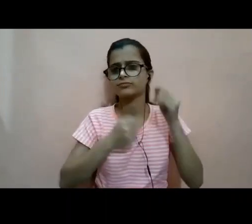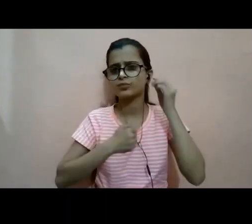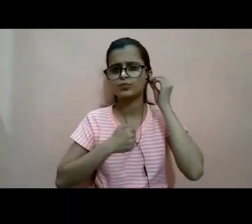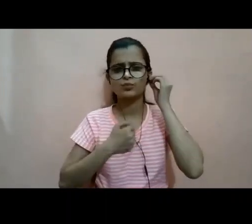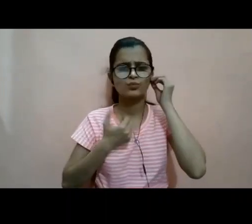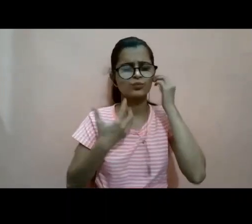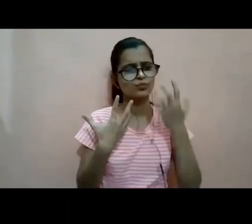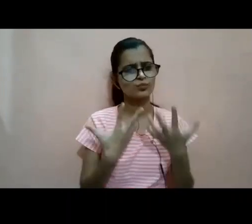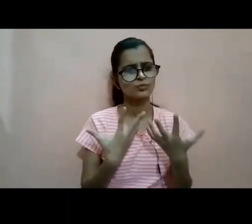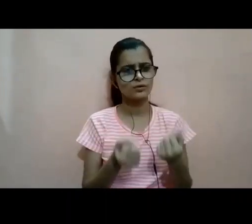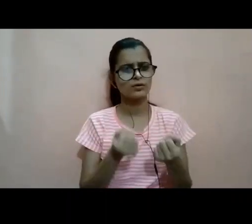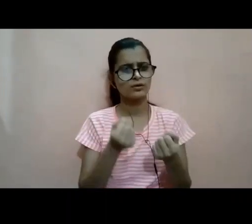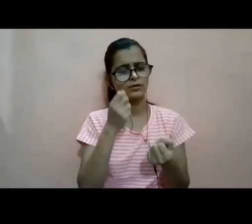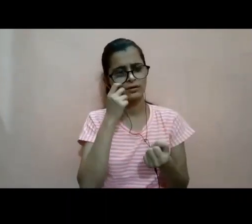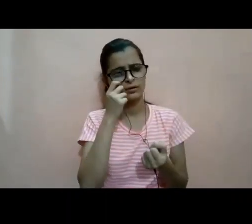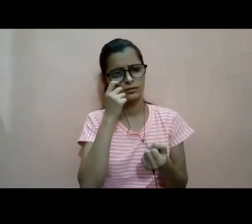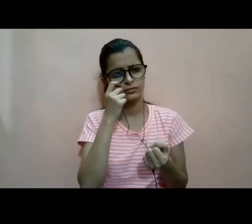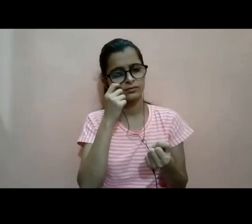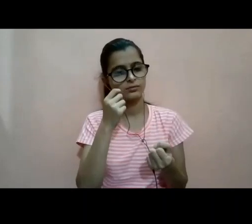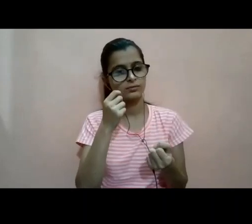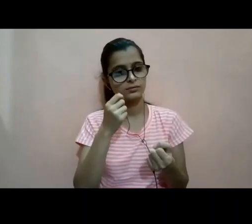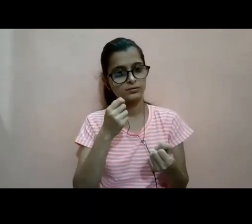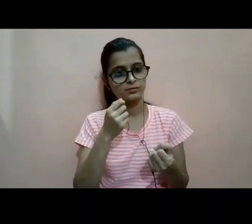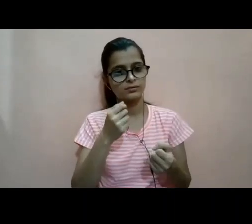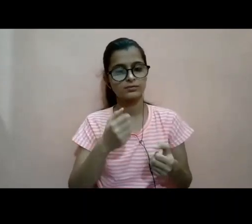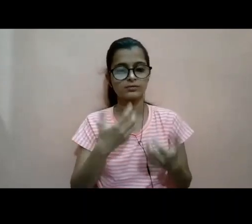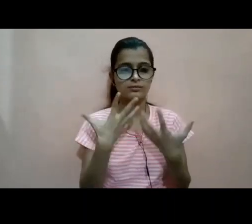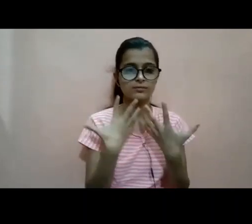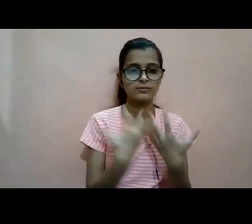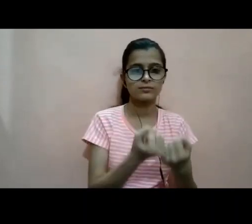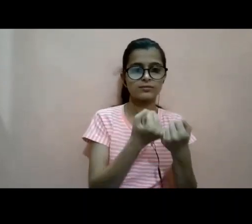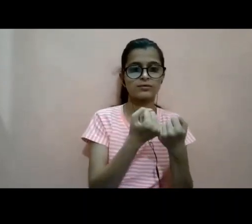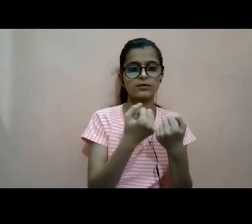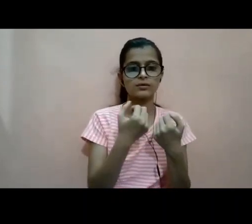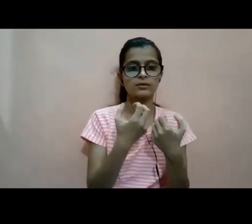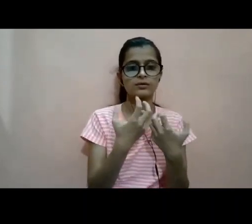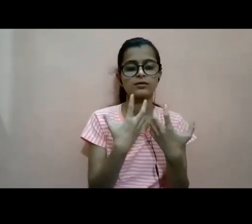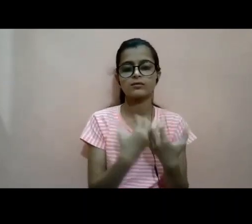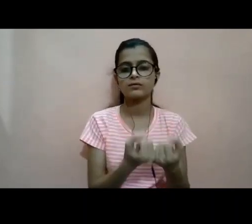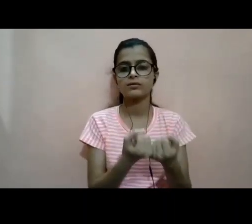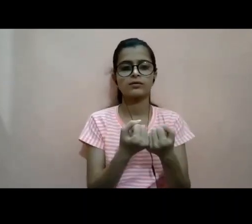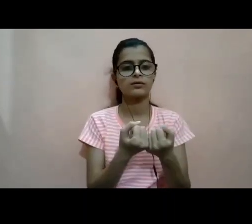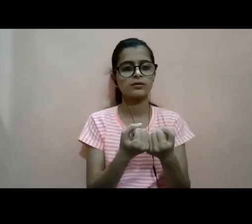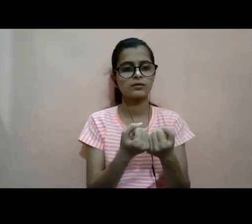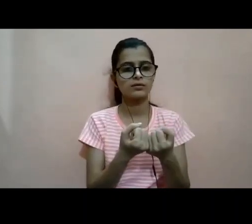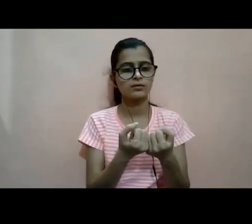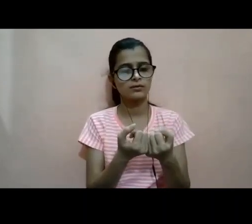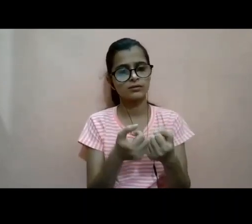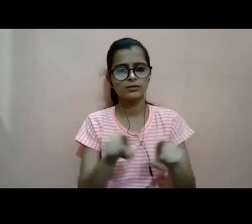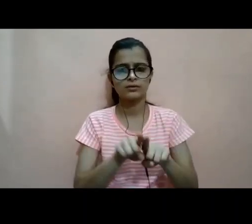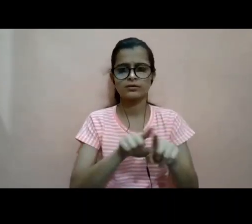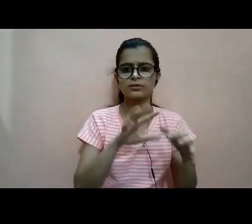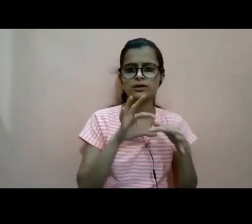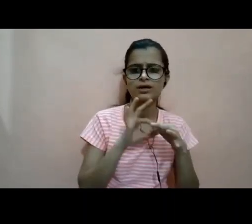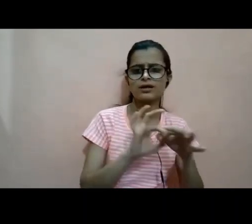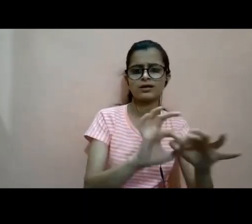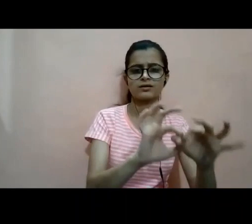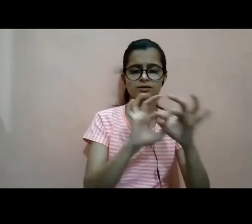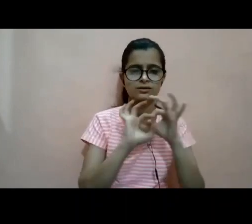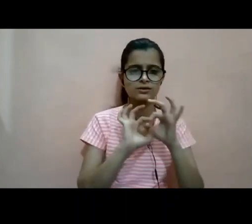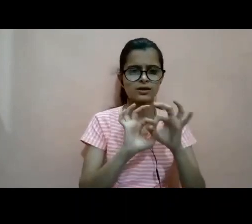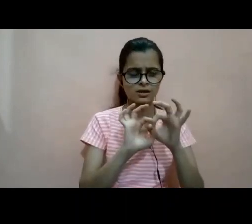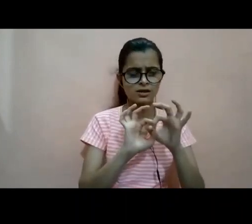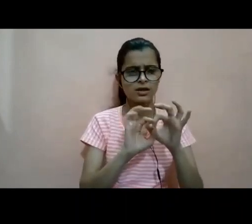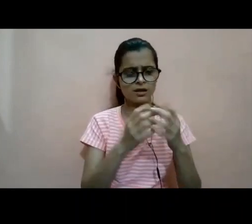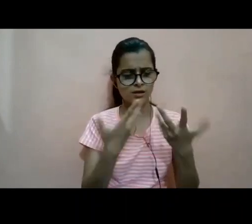between desiring the new iPhone and desiring connection. And that actually what